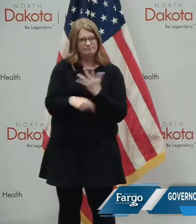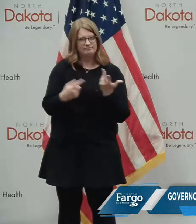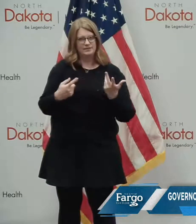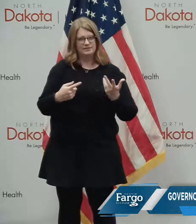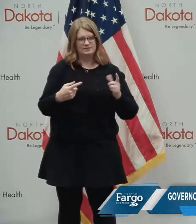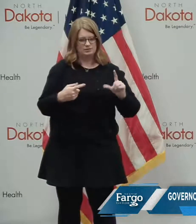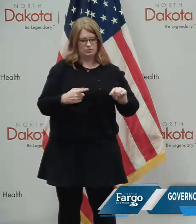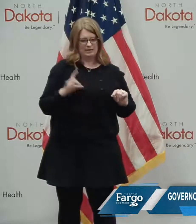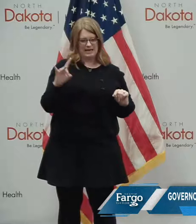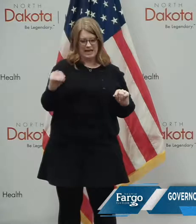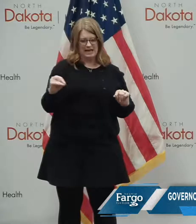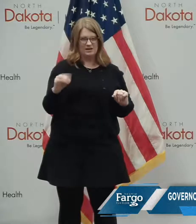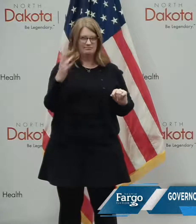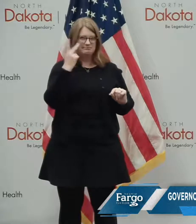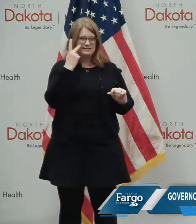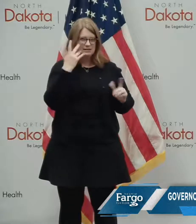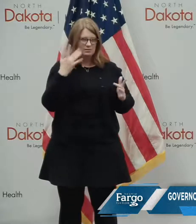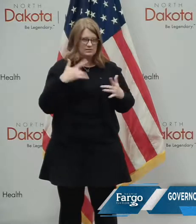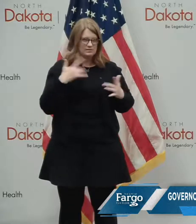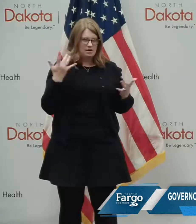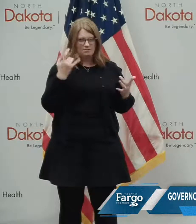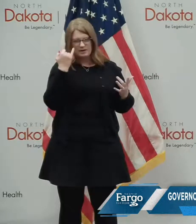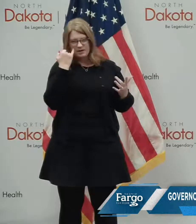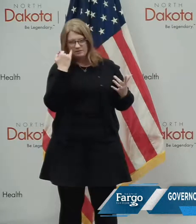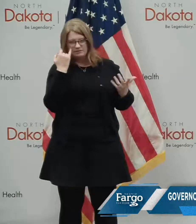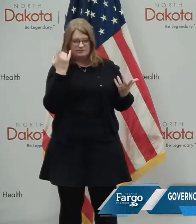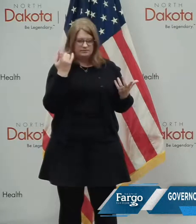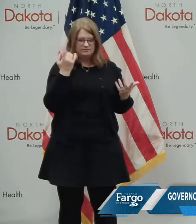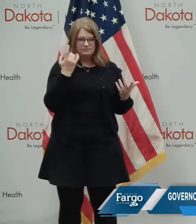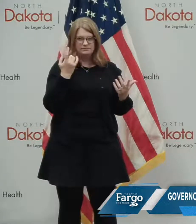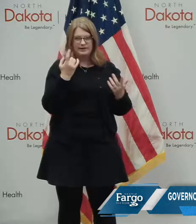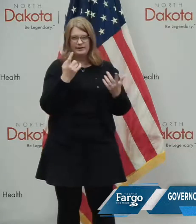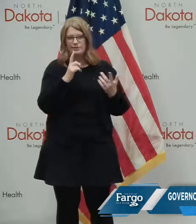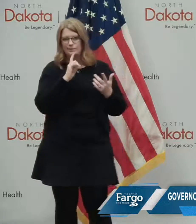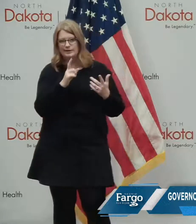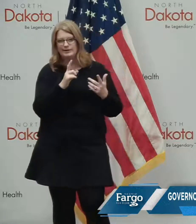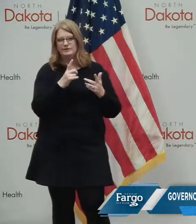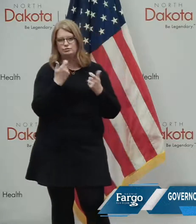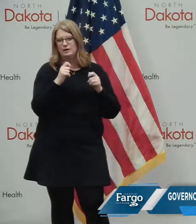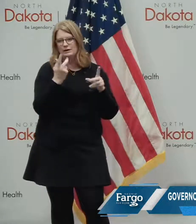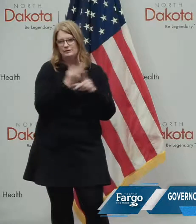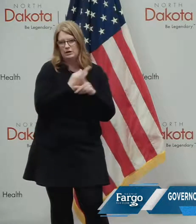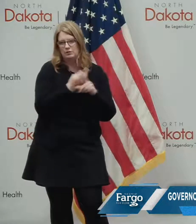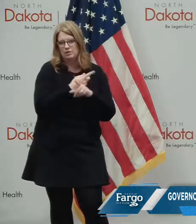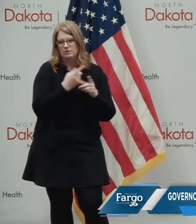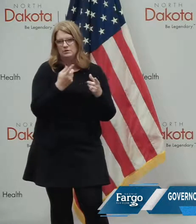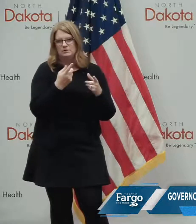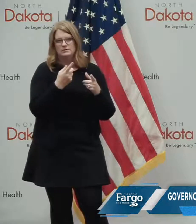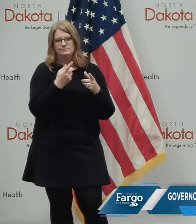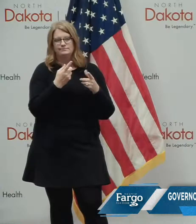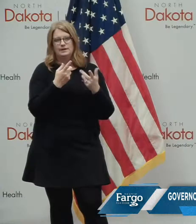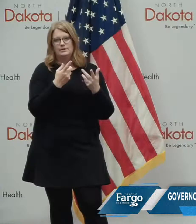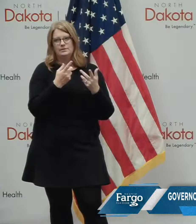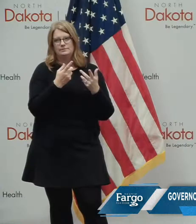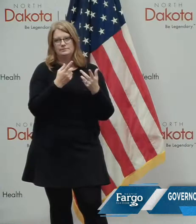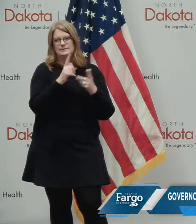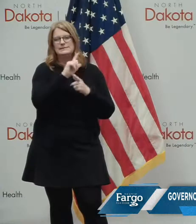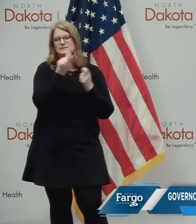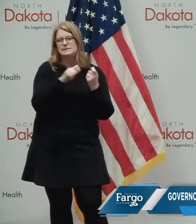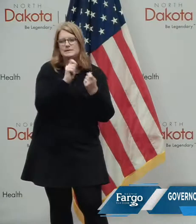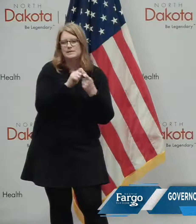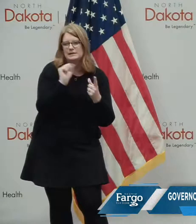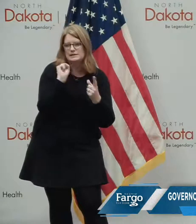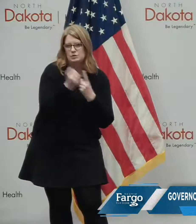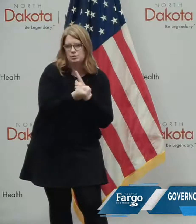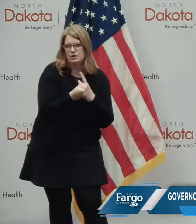can find more science behind that, and then go after what might be considered higher contagion or I hate to call them